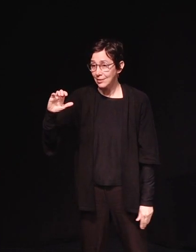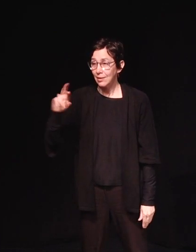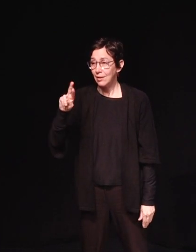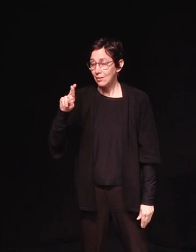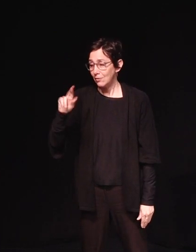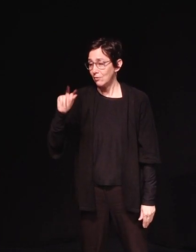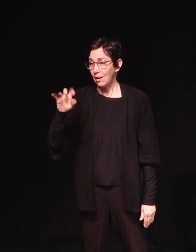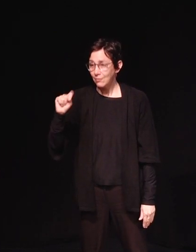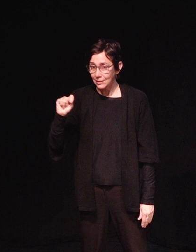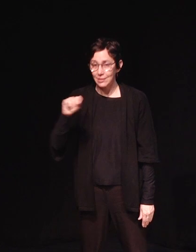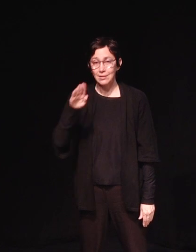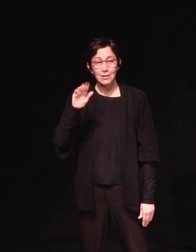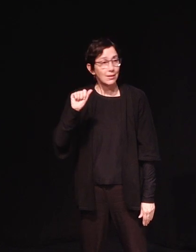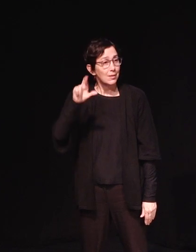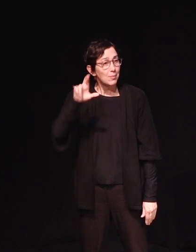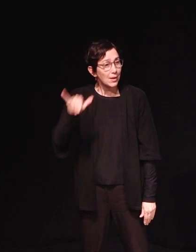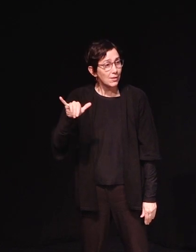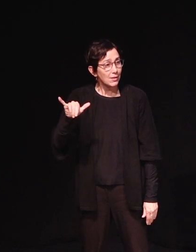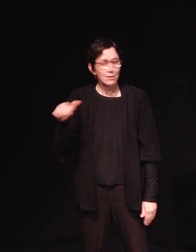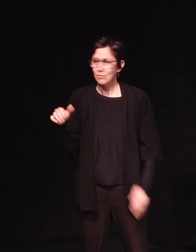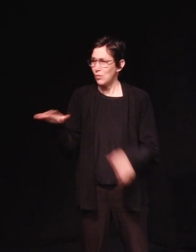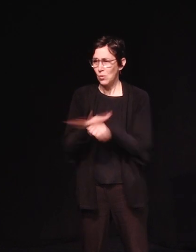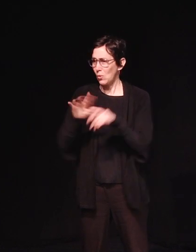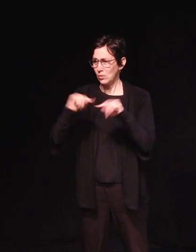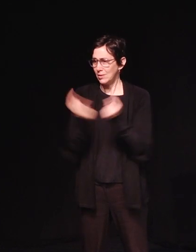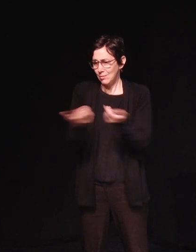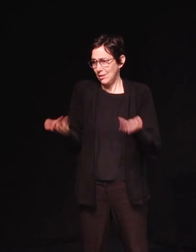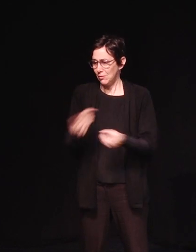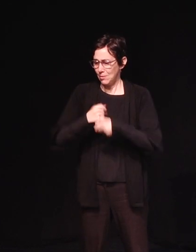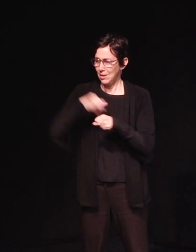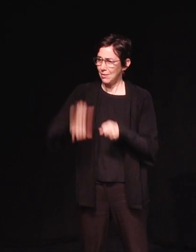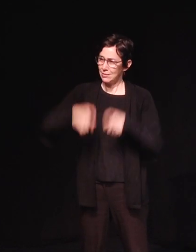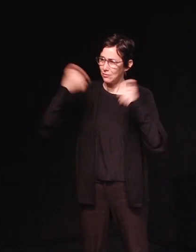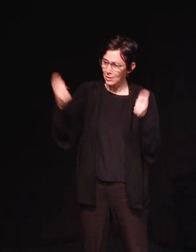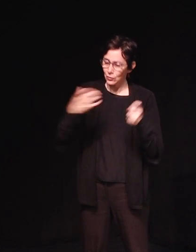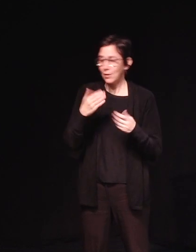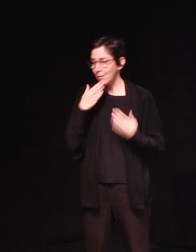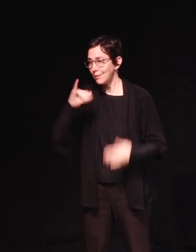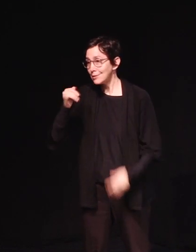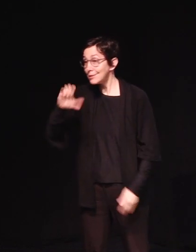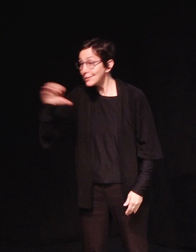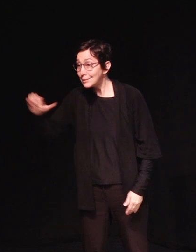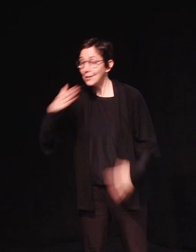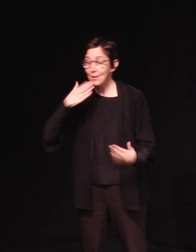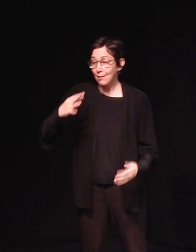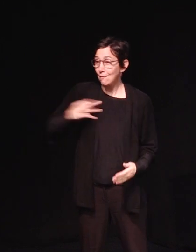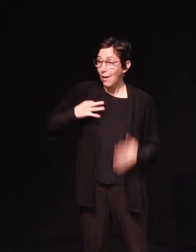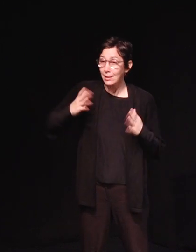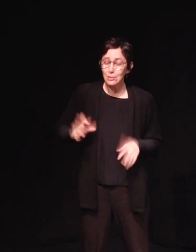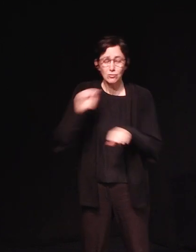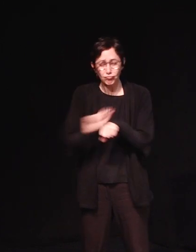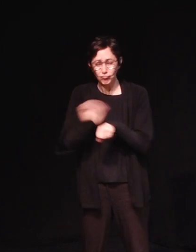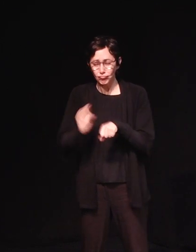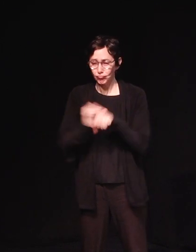Ravit, Barry, the rest of the team at Real Abilities and the JCC and the volunteers who do such tremendous work to make